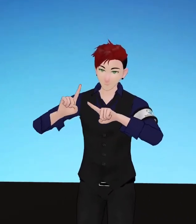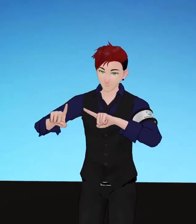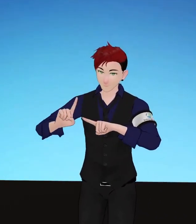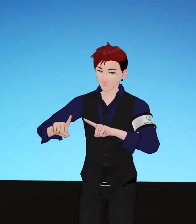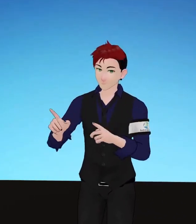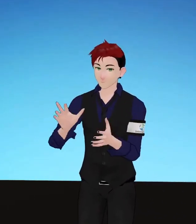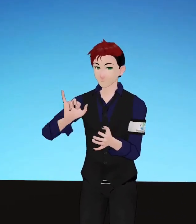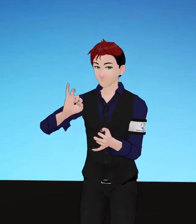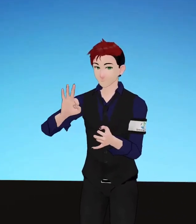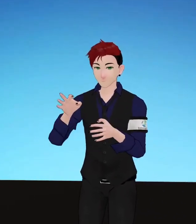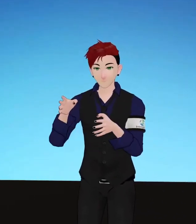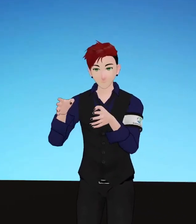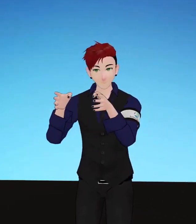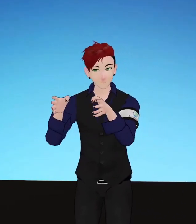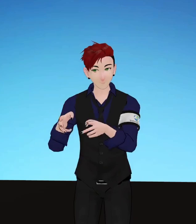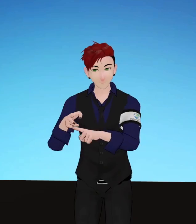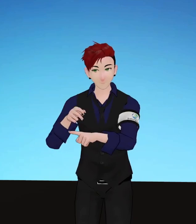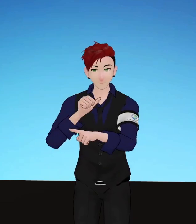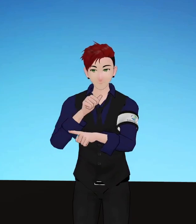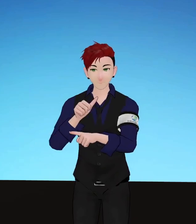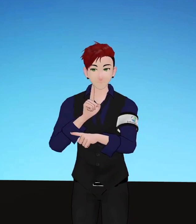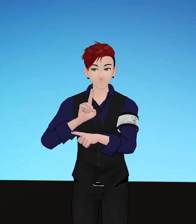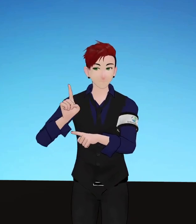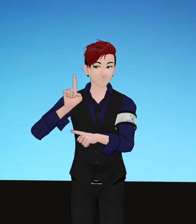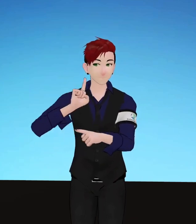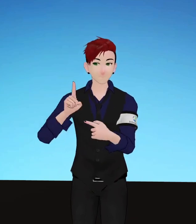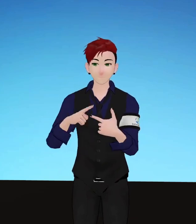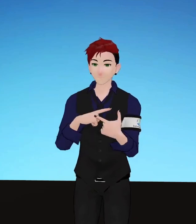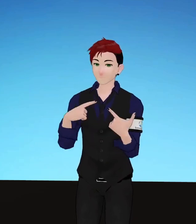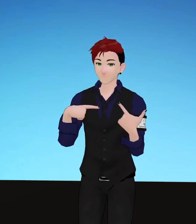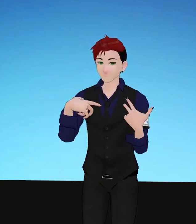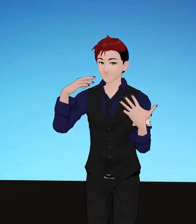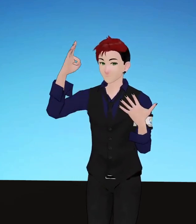were not deaf, you simply would not be able to